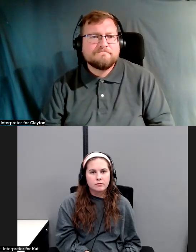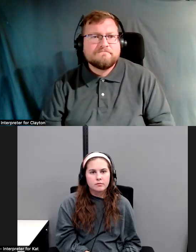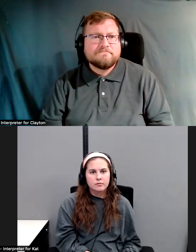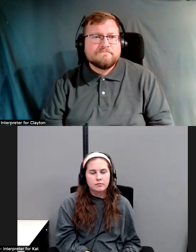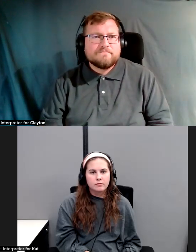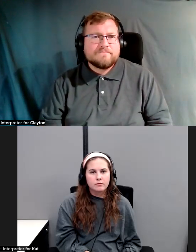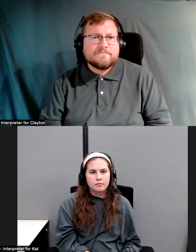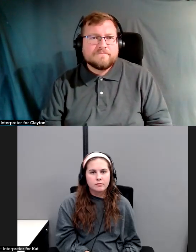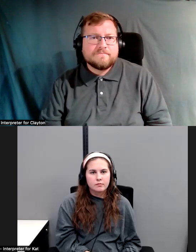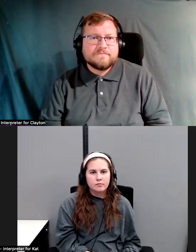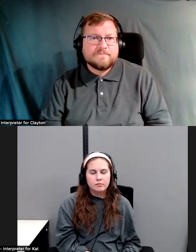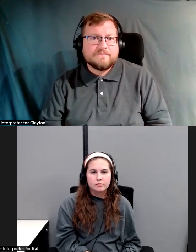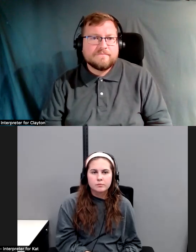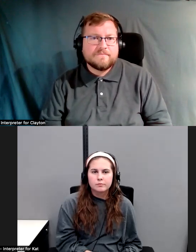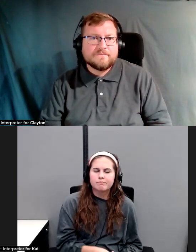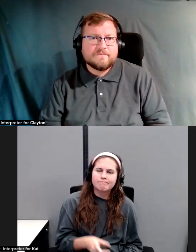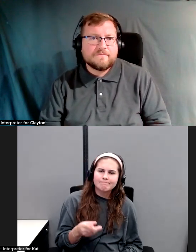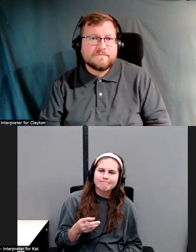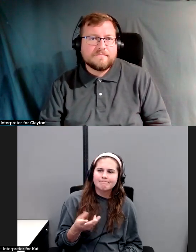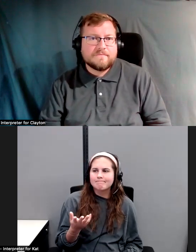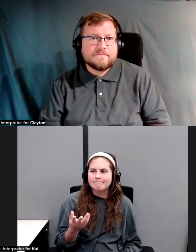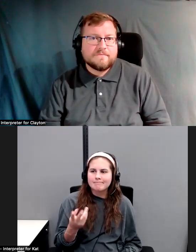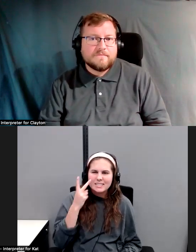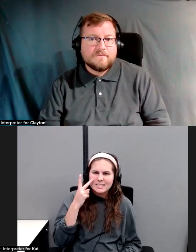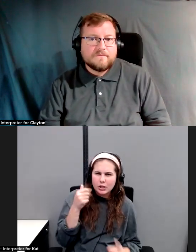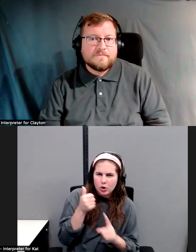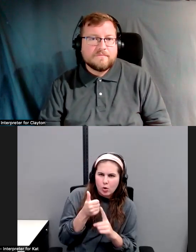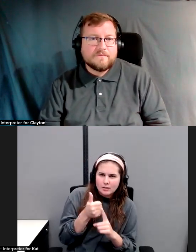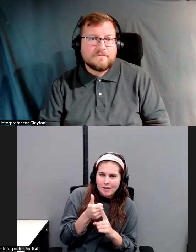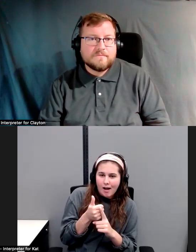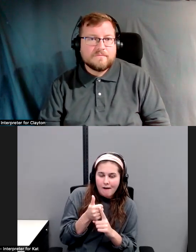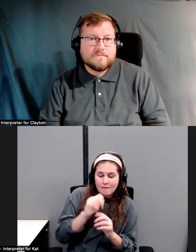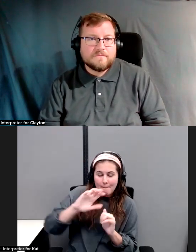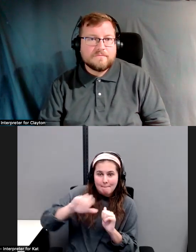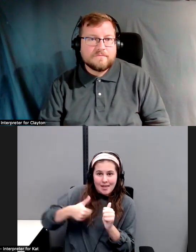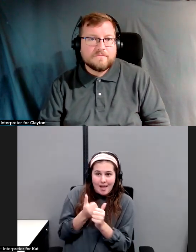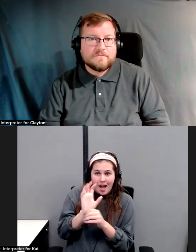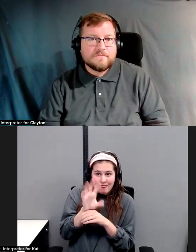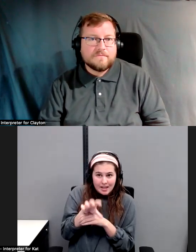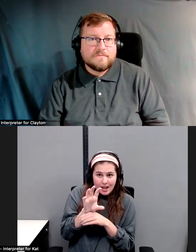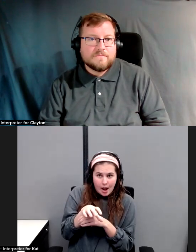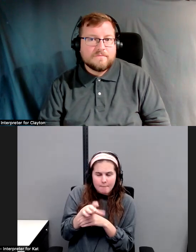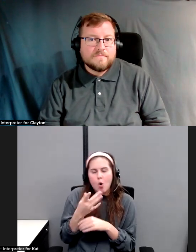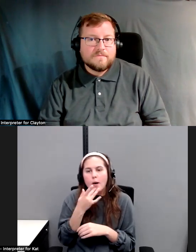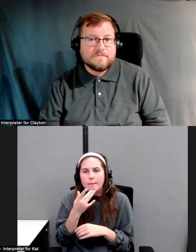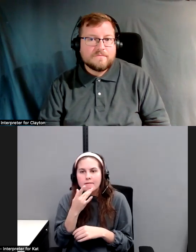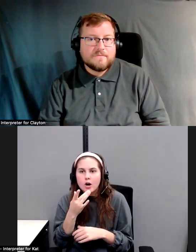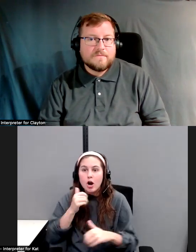Do you see yourself walking behind the camera or do you prefer to be on front of the camera?